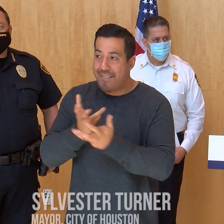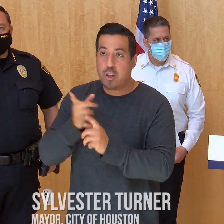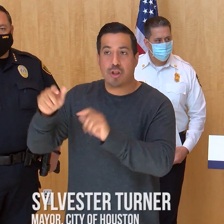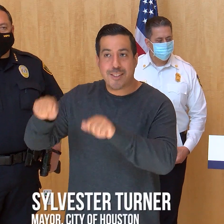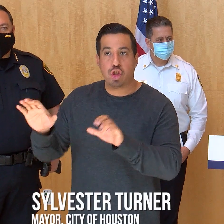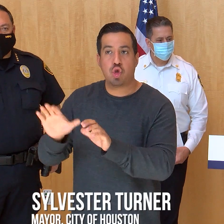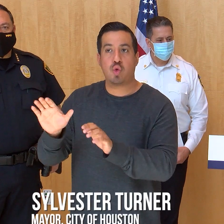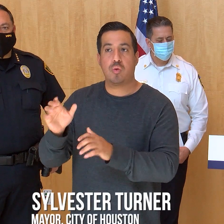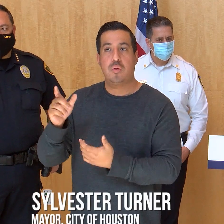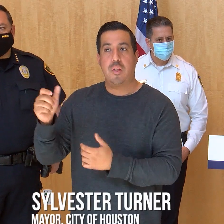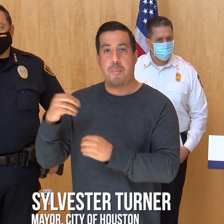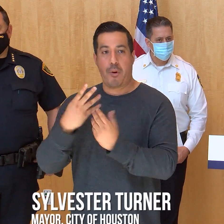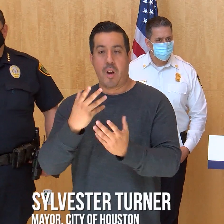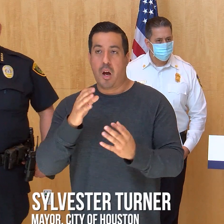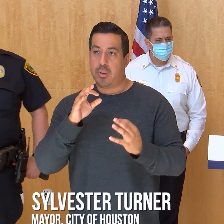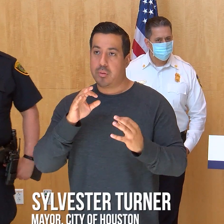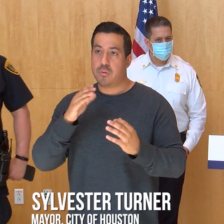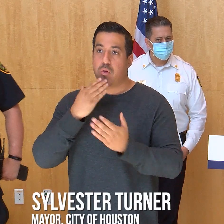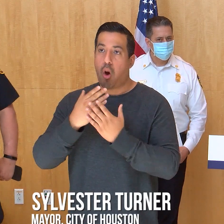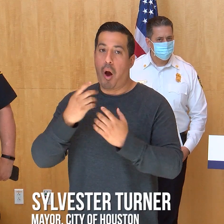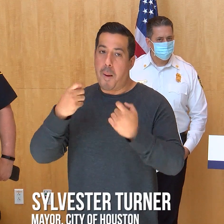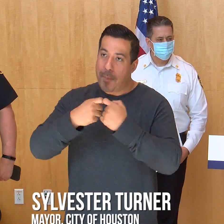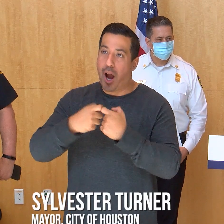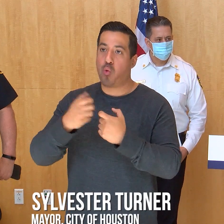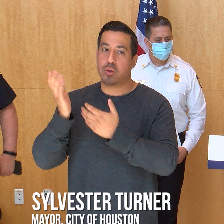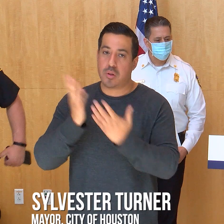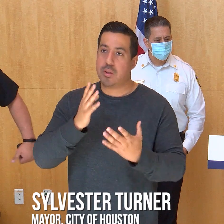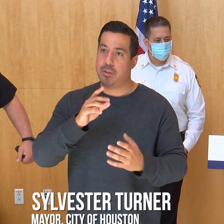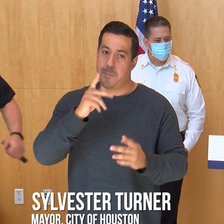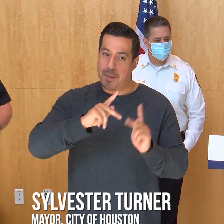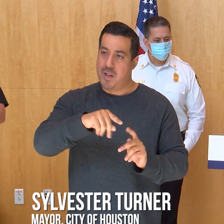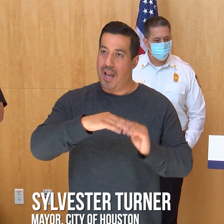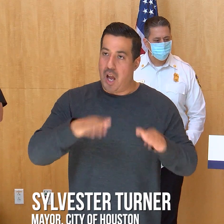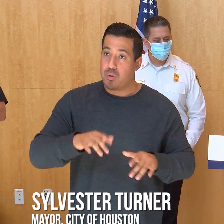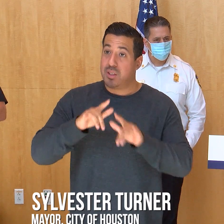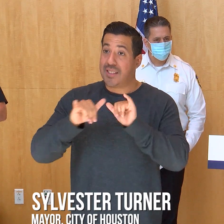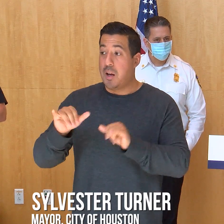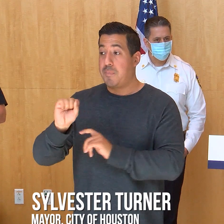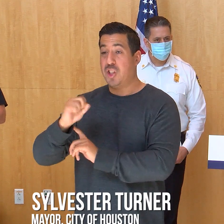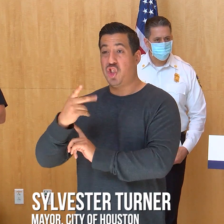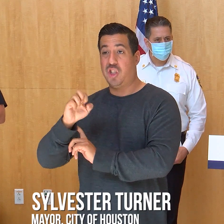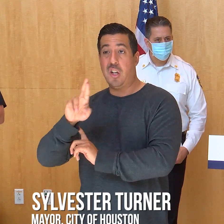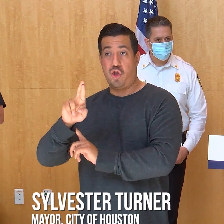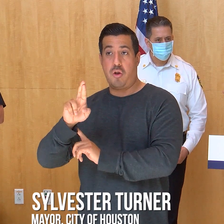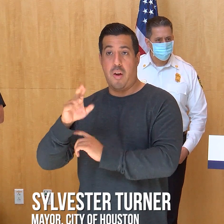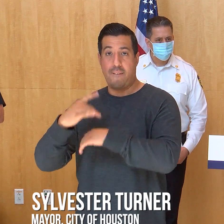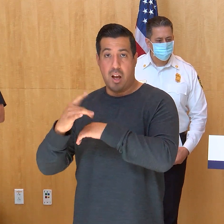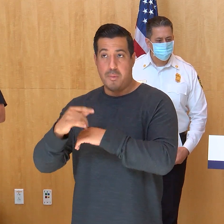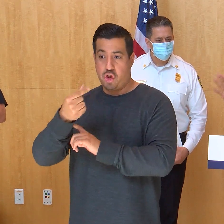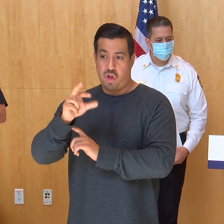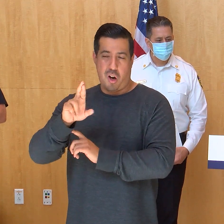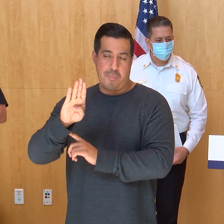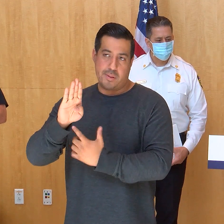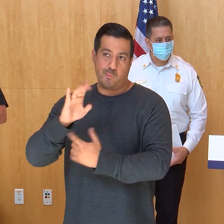to provide the necessary power to restore people's power. At the same time, the shelters are available. Well, Georgia